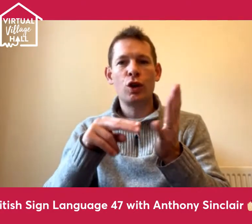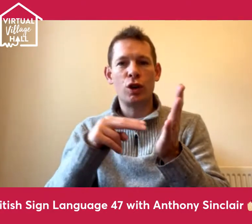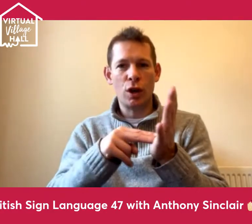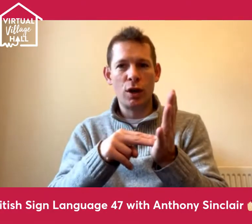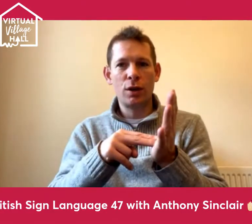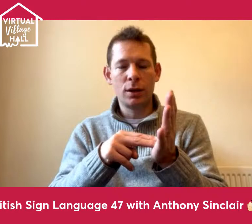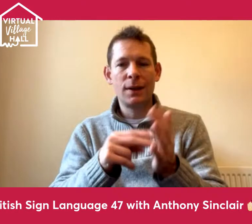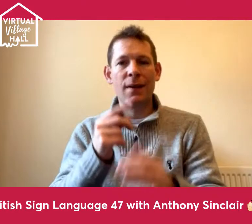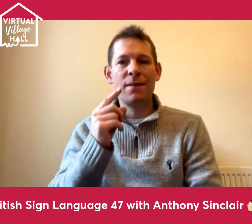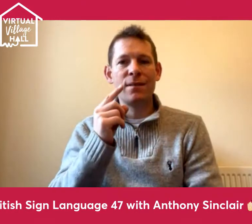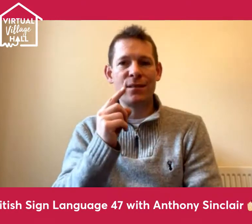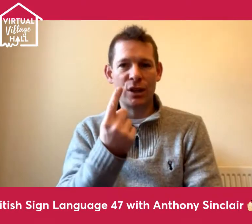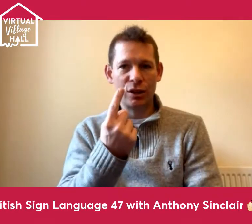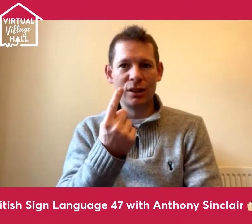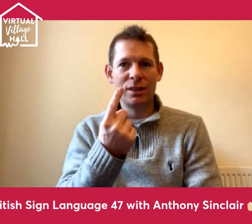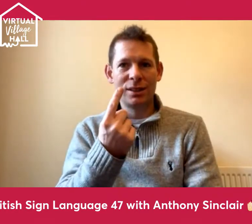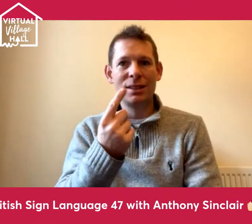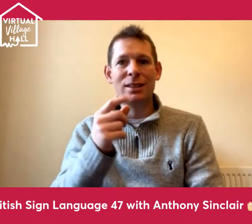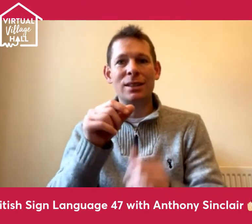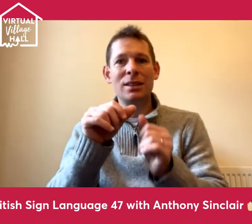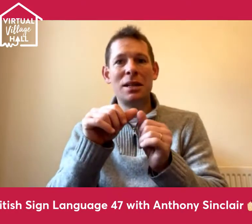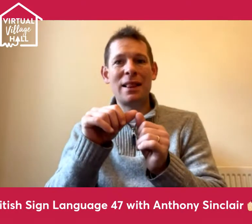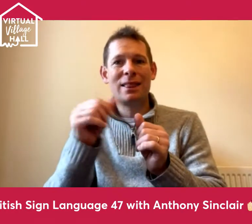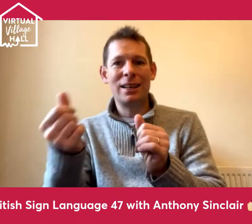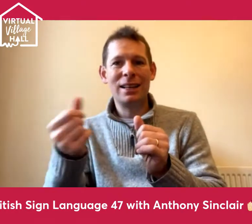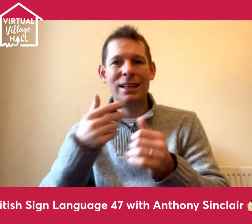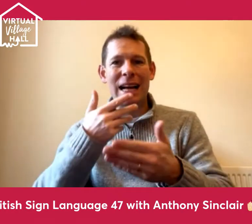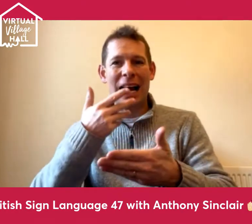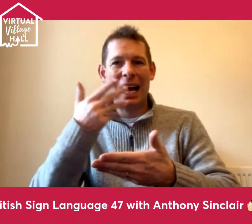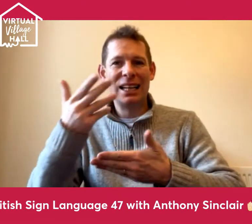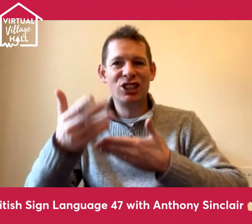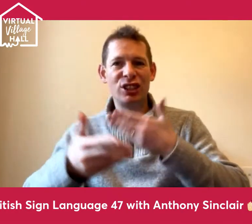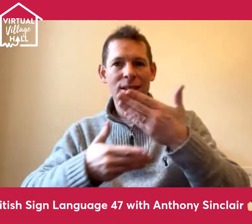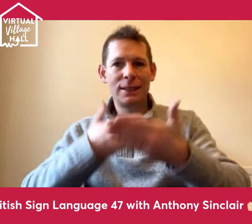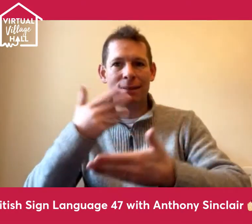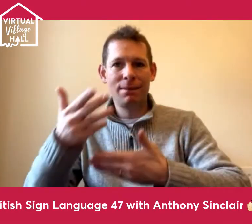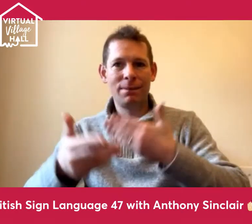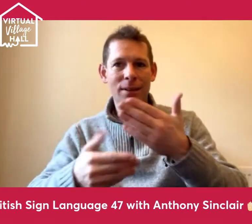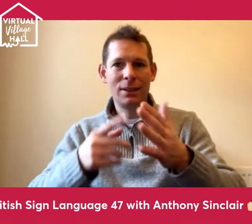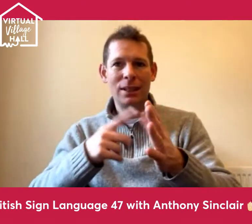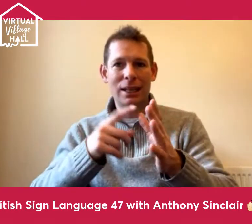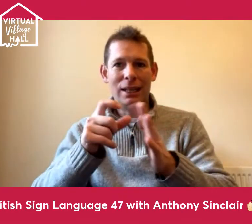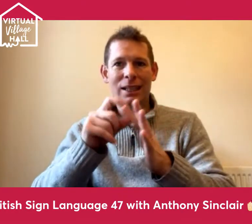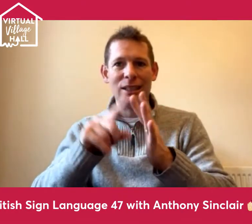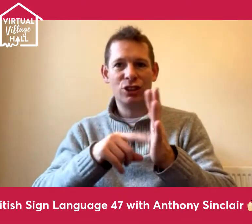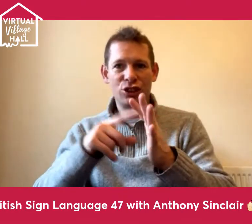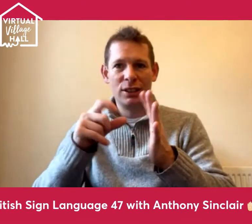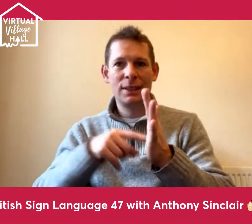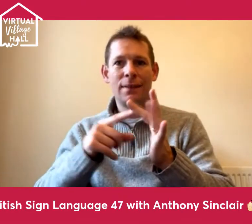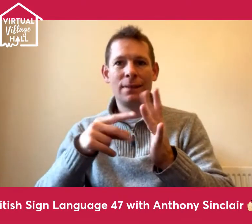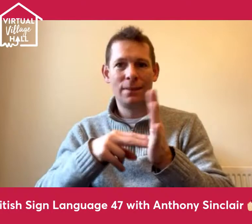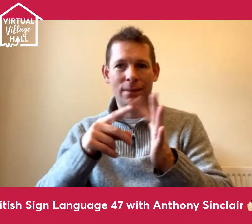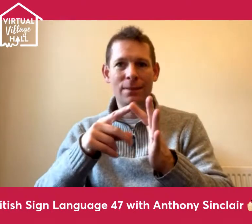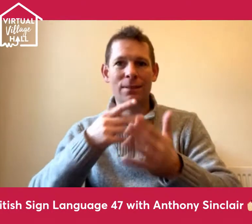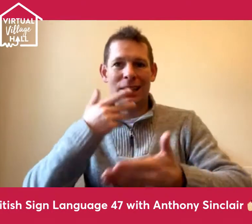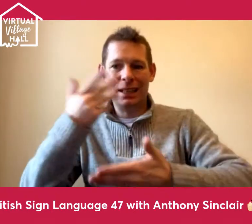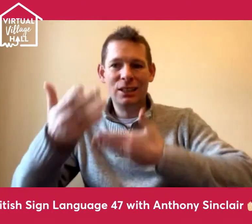So again, the noun being the car comes first, and then the adjective or